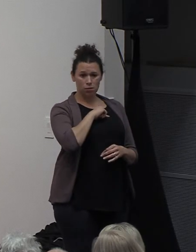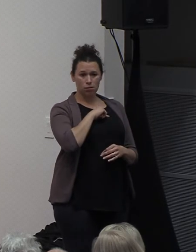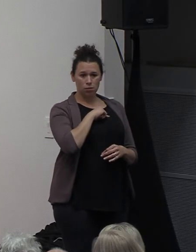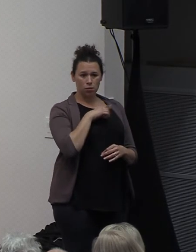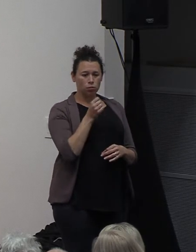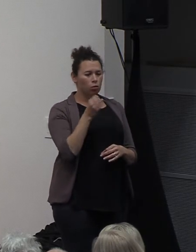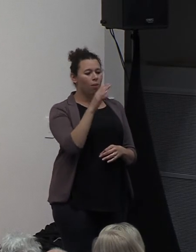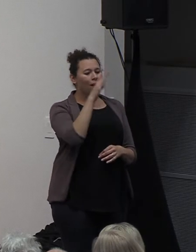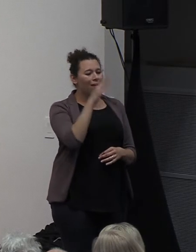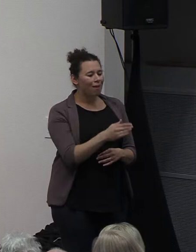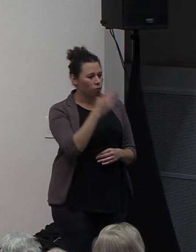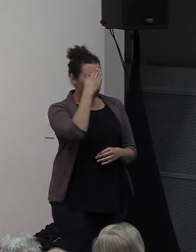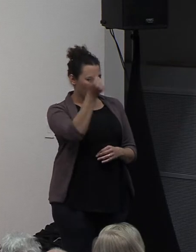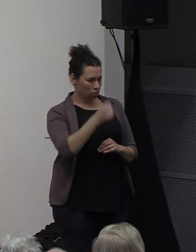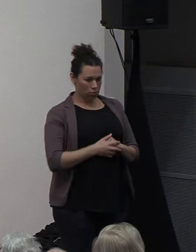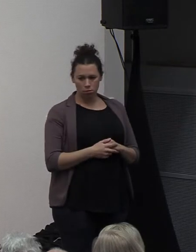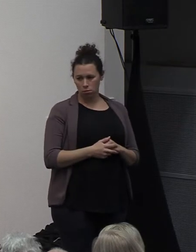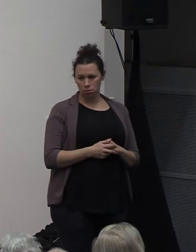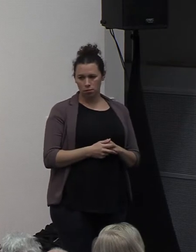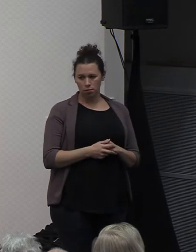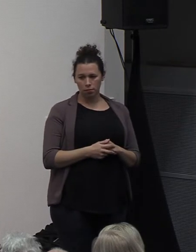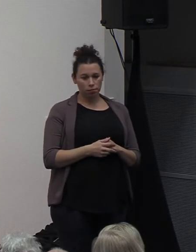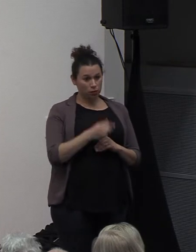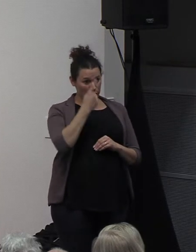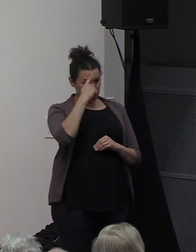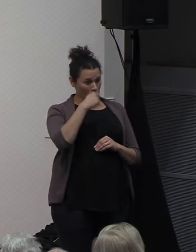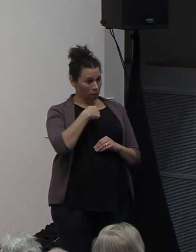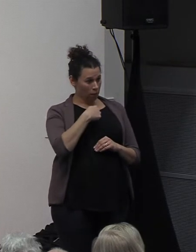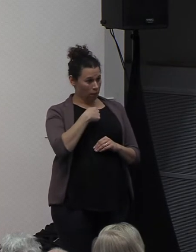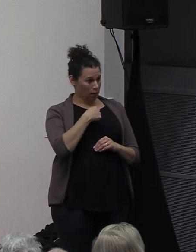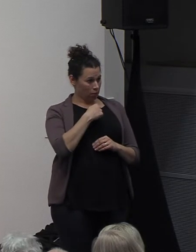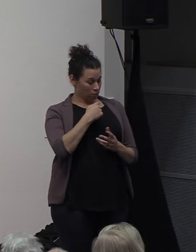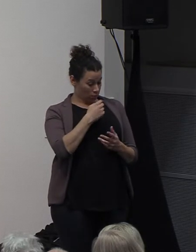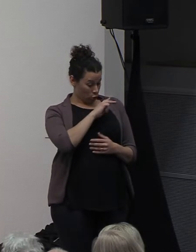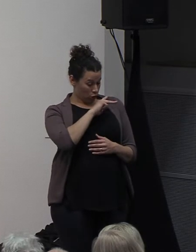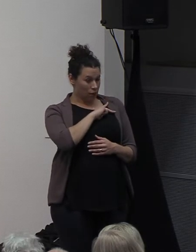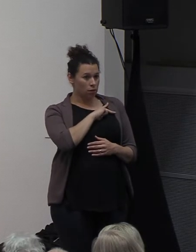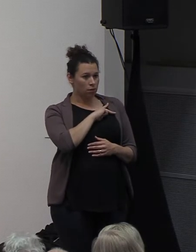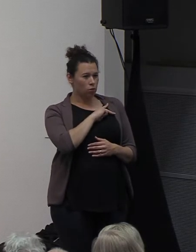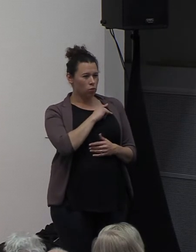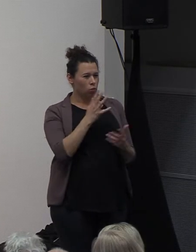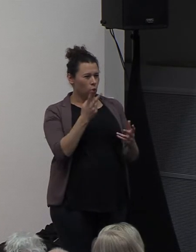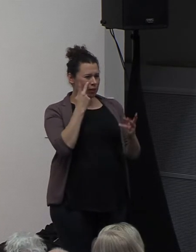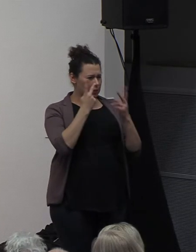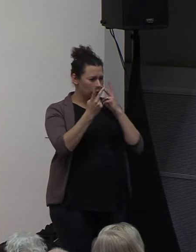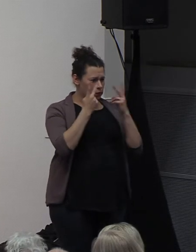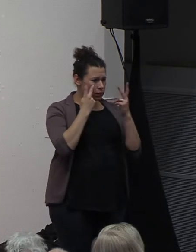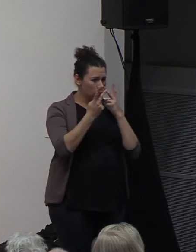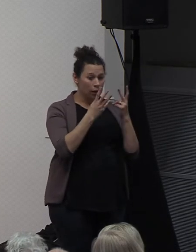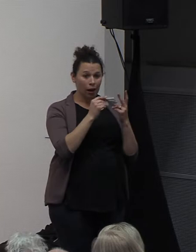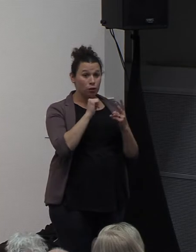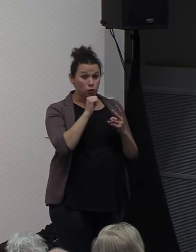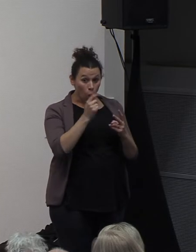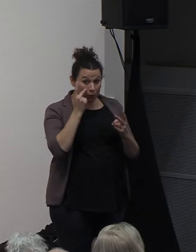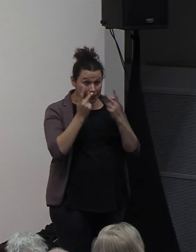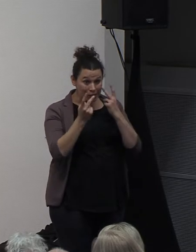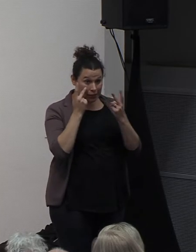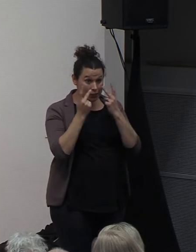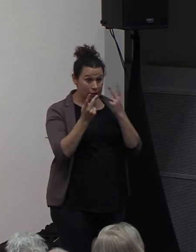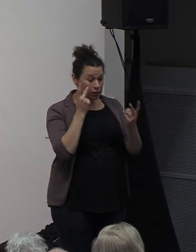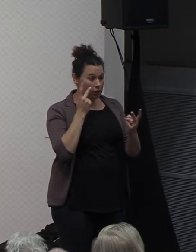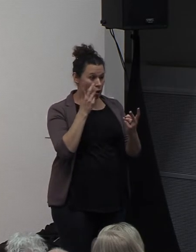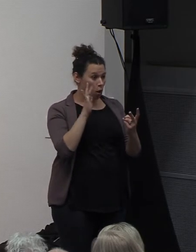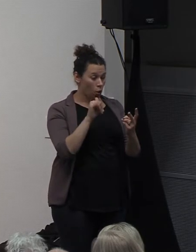forget. For me personally, the dimensions of what we see and what we don't see make